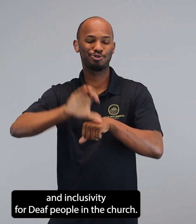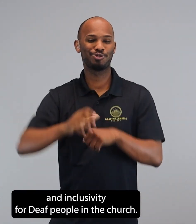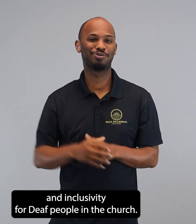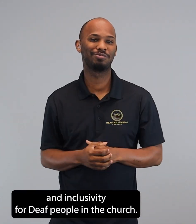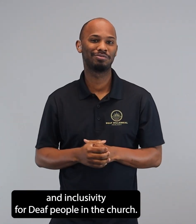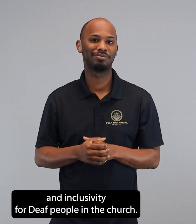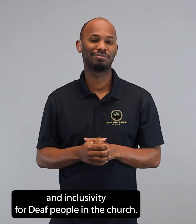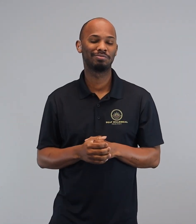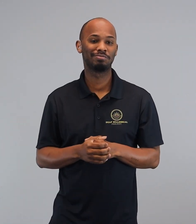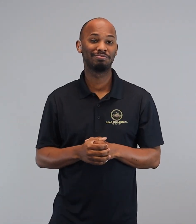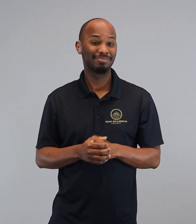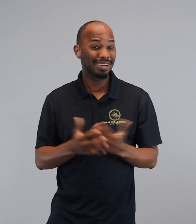in the church.